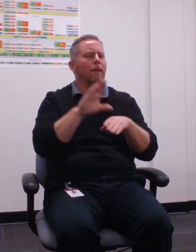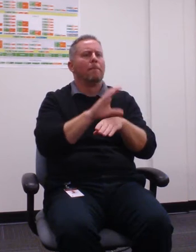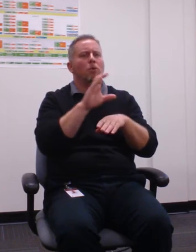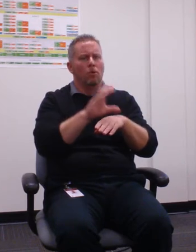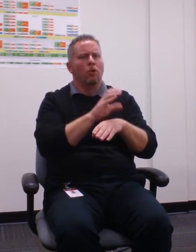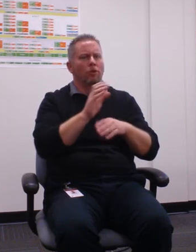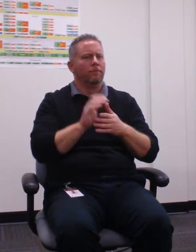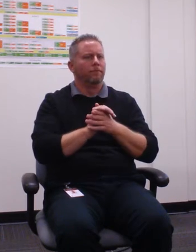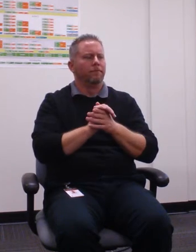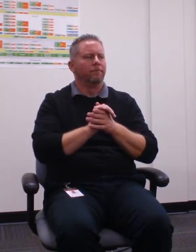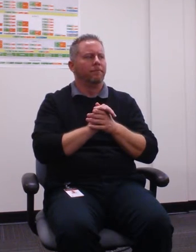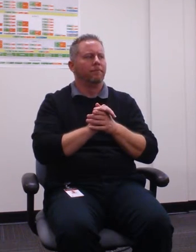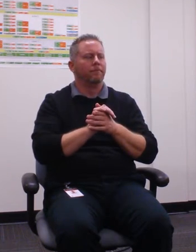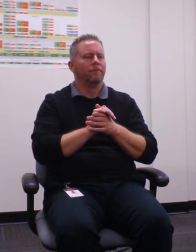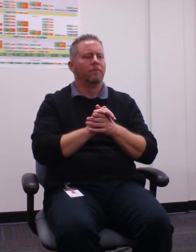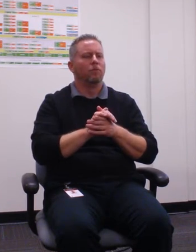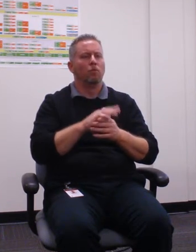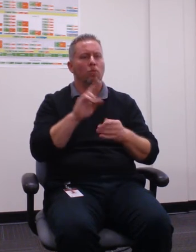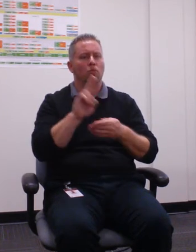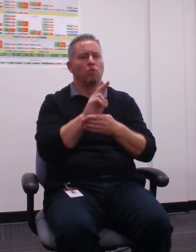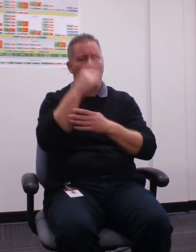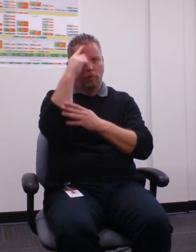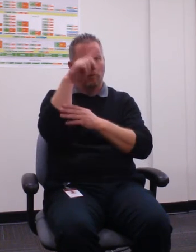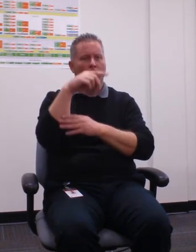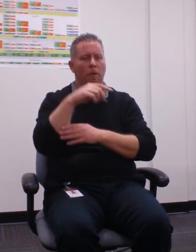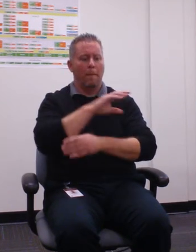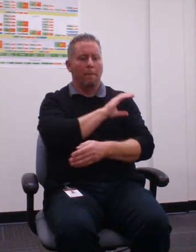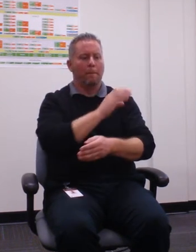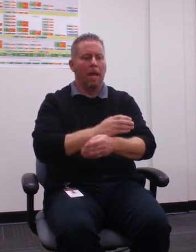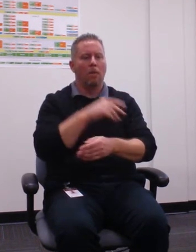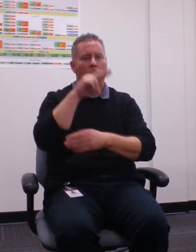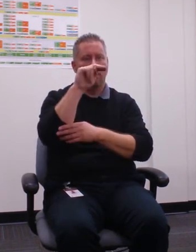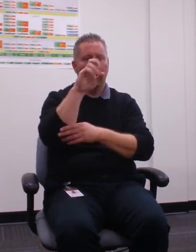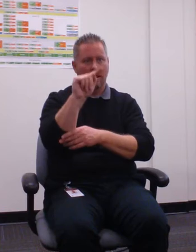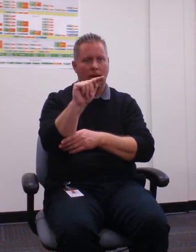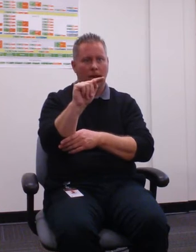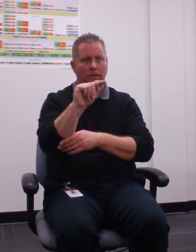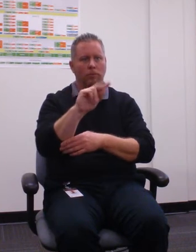And it's what we use on PowerNet. Good question.